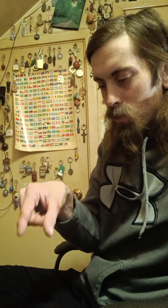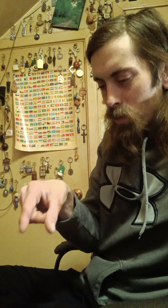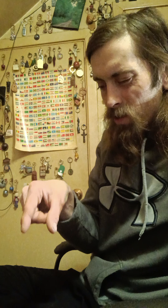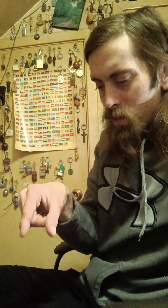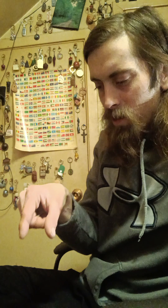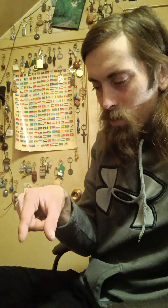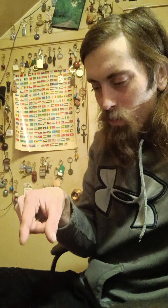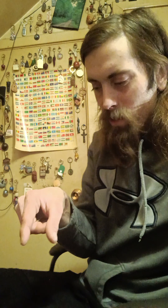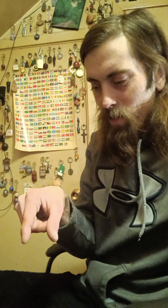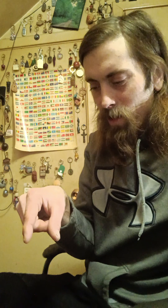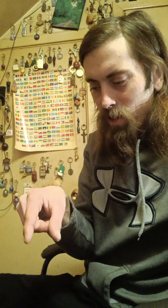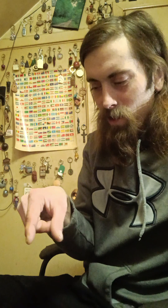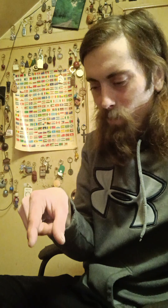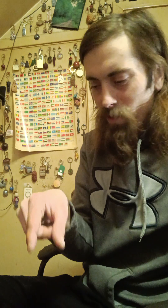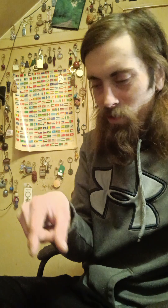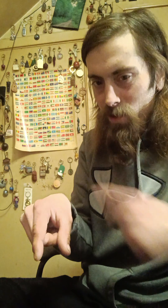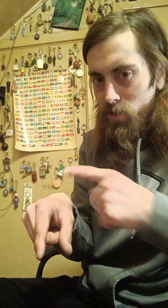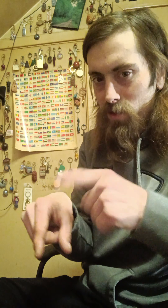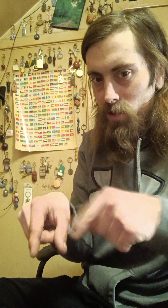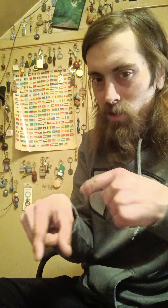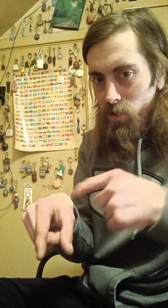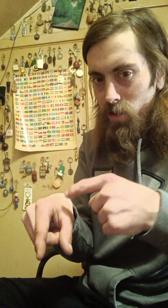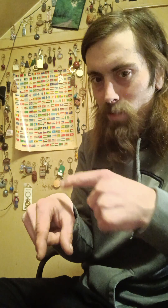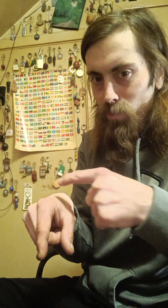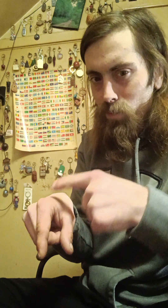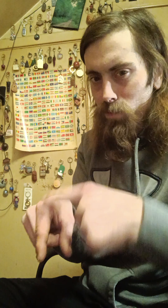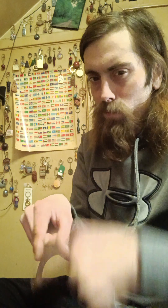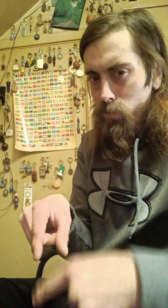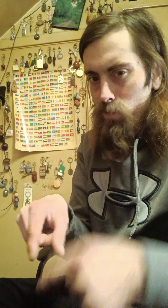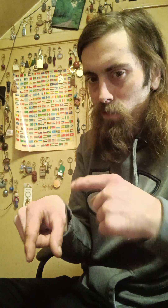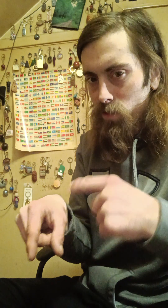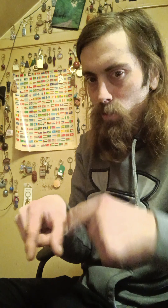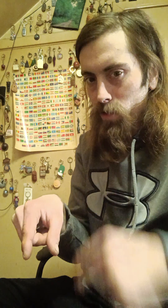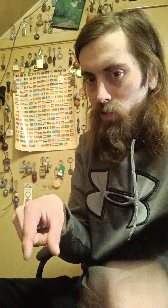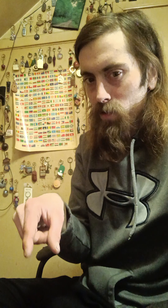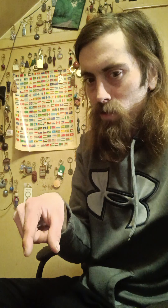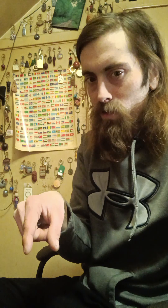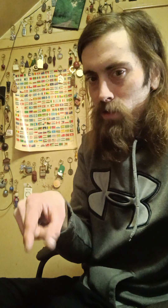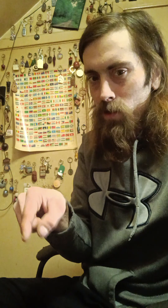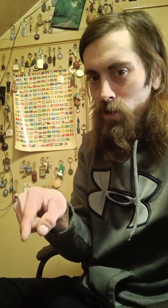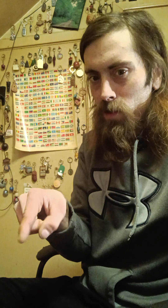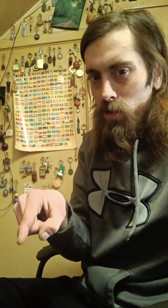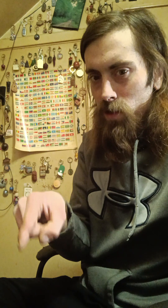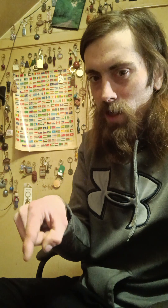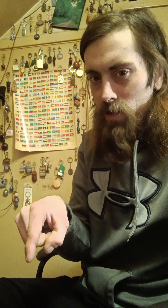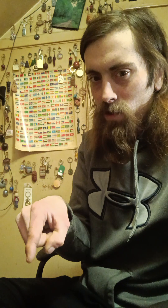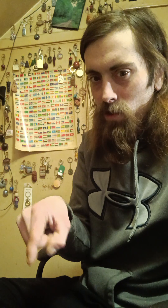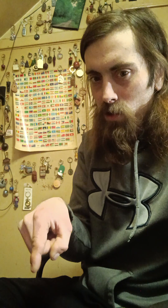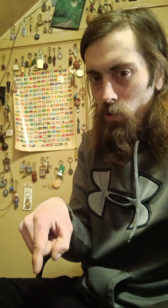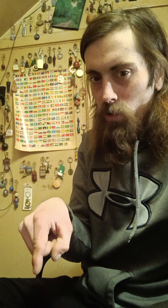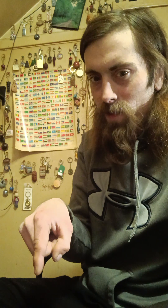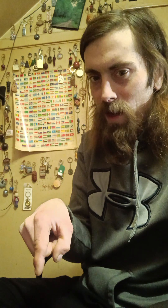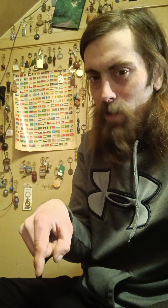So I don't know, like the circle, and then for some odd reason there's, I guess you could go like that, but